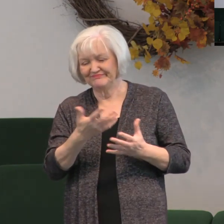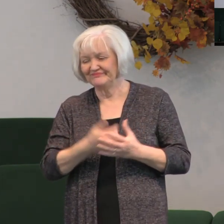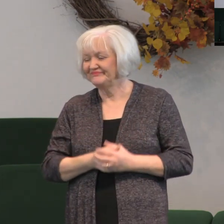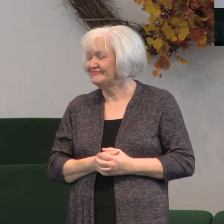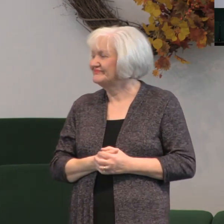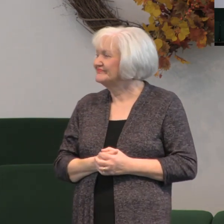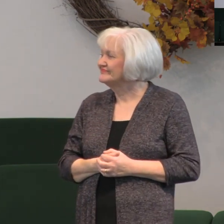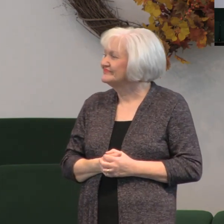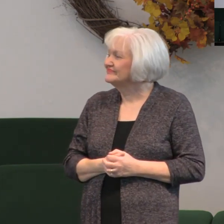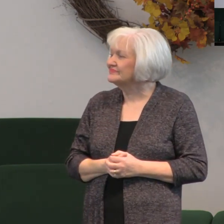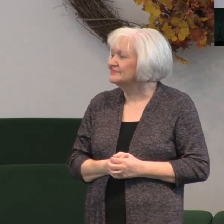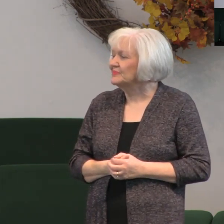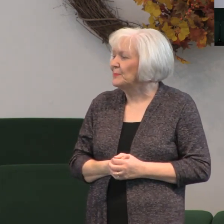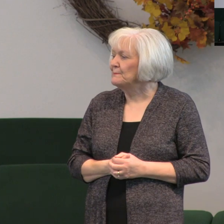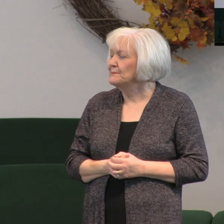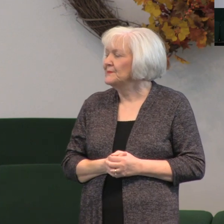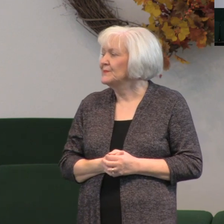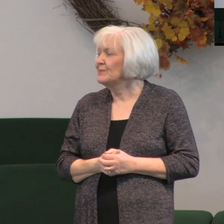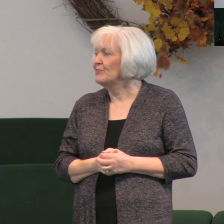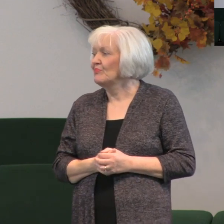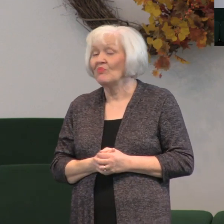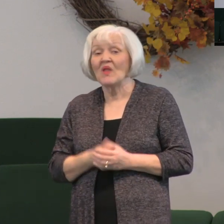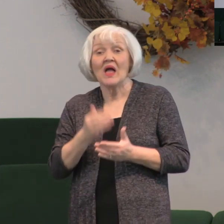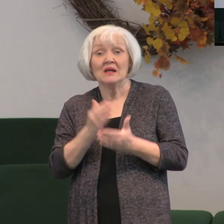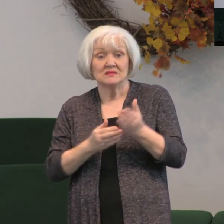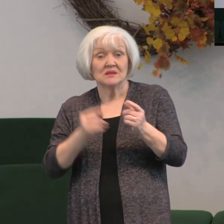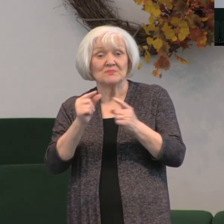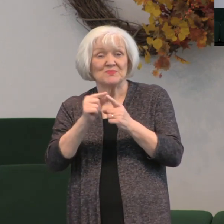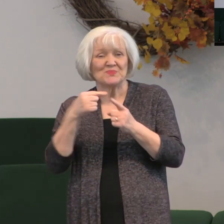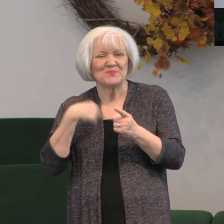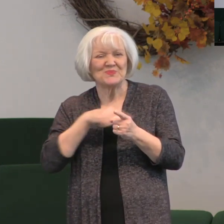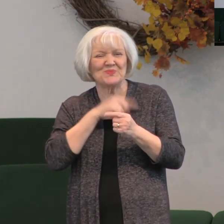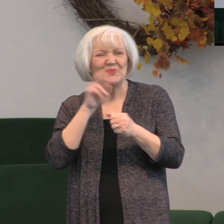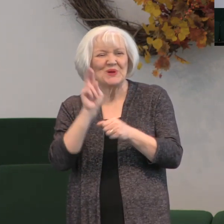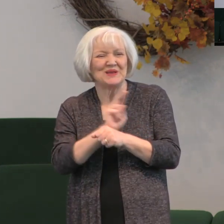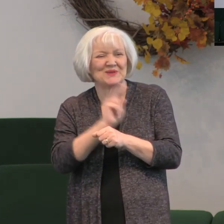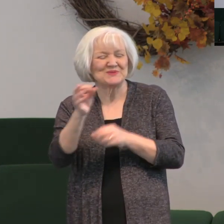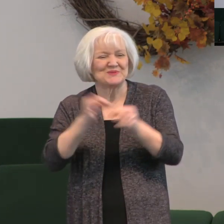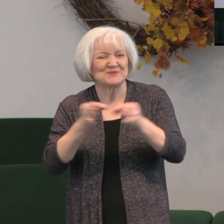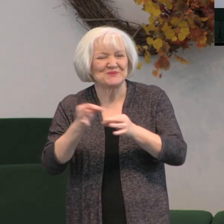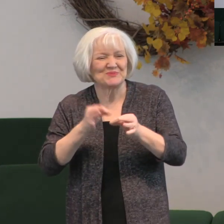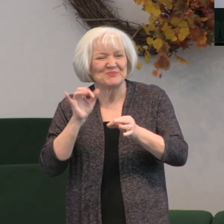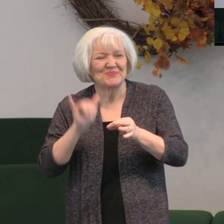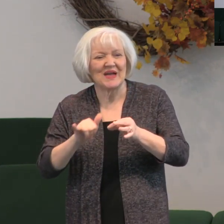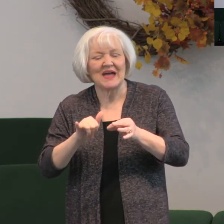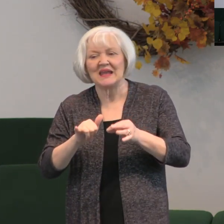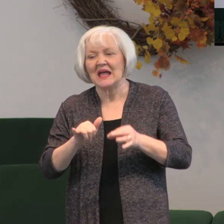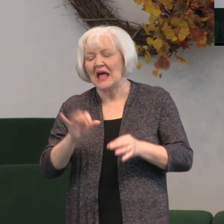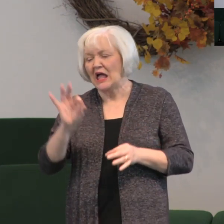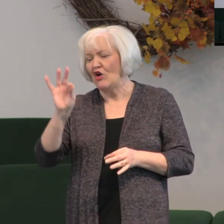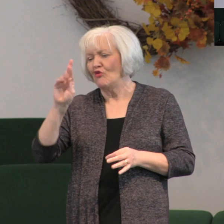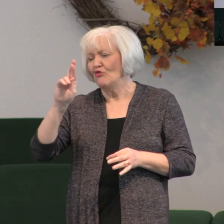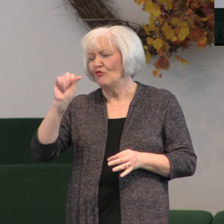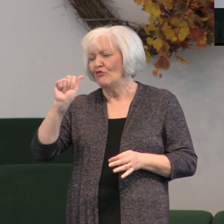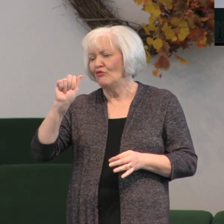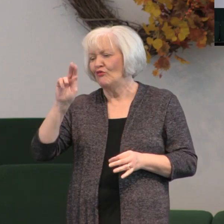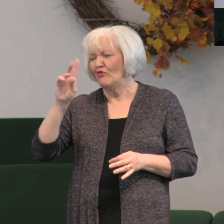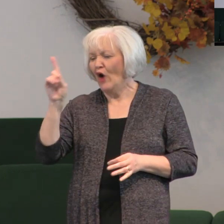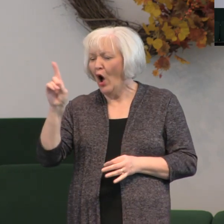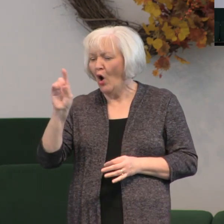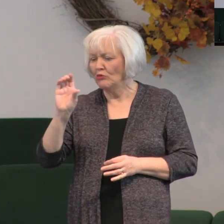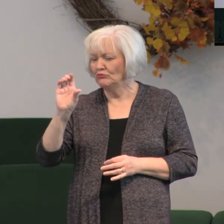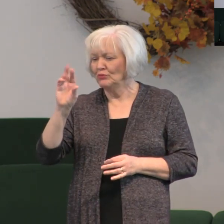some of the words that we would use to describe somebody like this is a fraud a quack